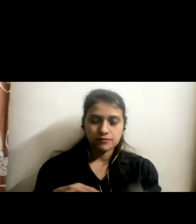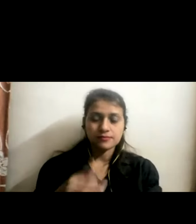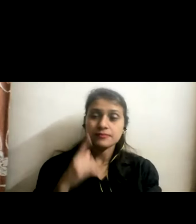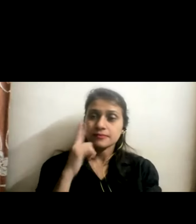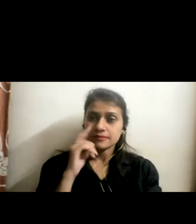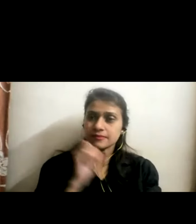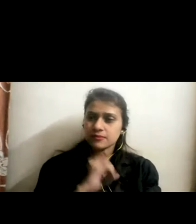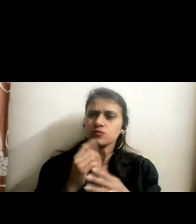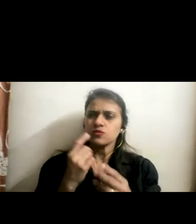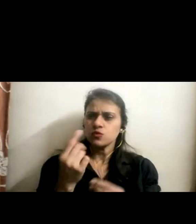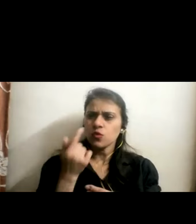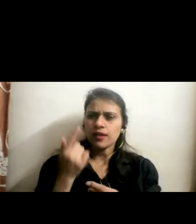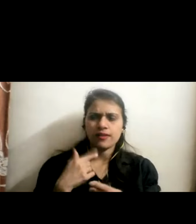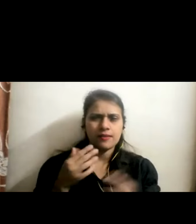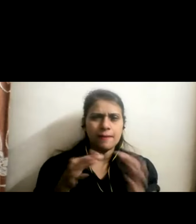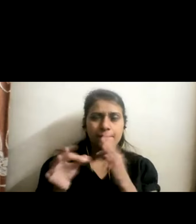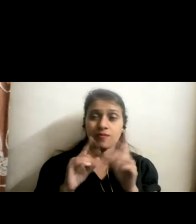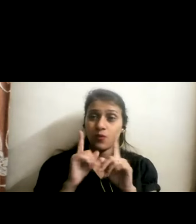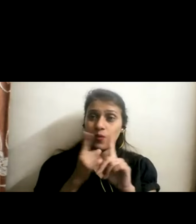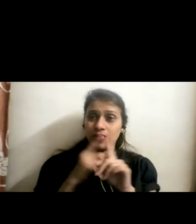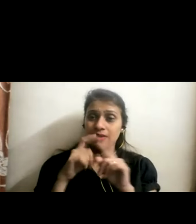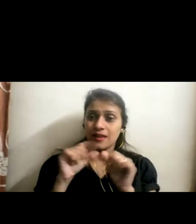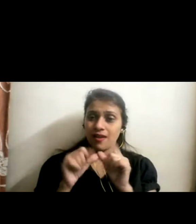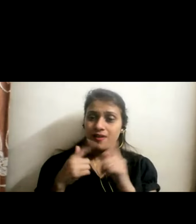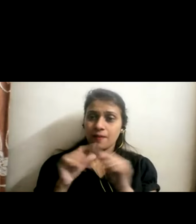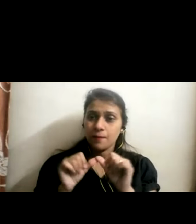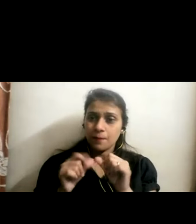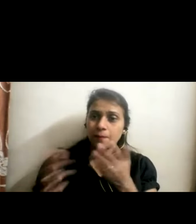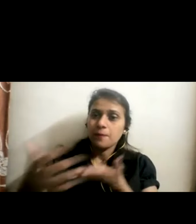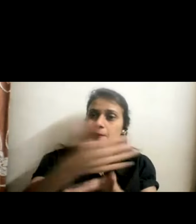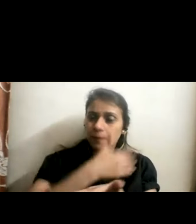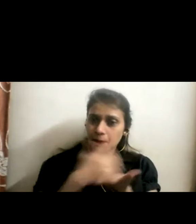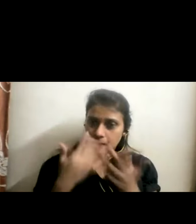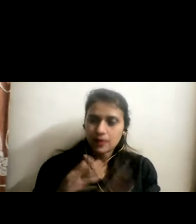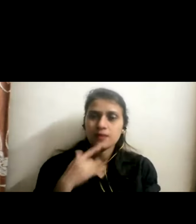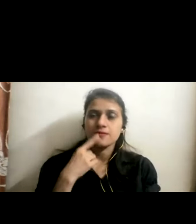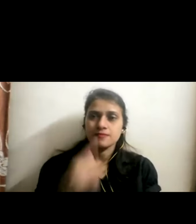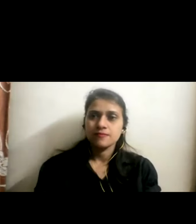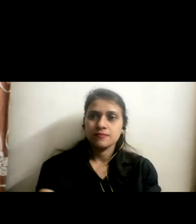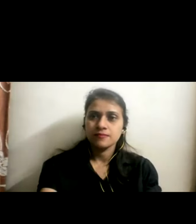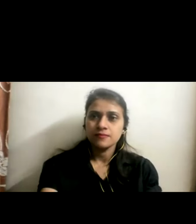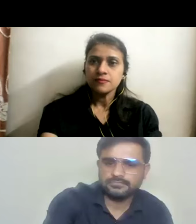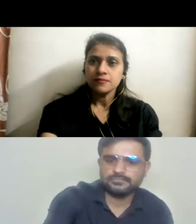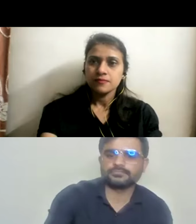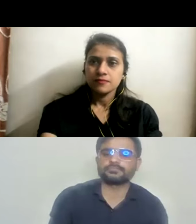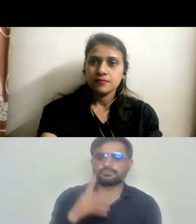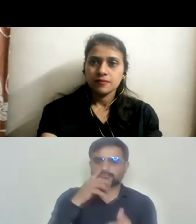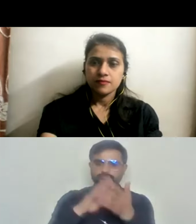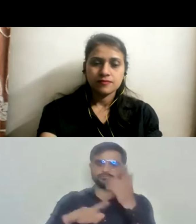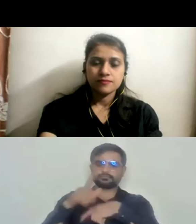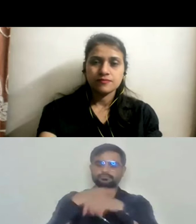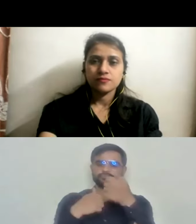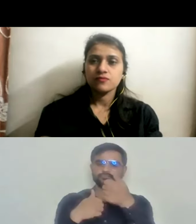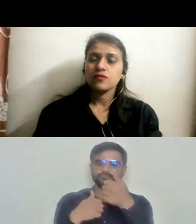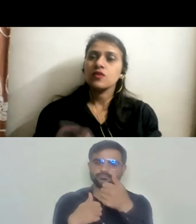So if once you have collected your data, what you do is, as I said, if it's quantitative data, what you would do